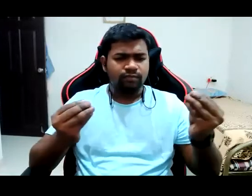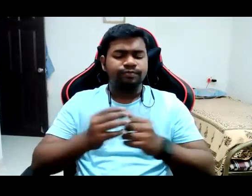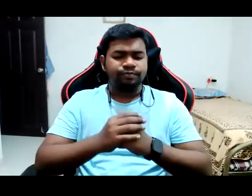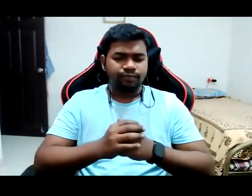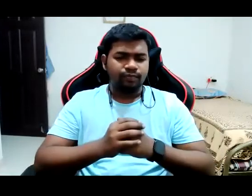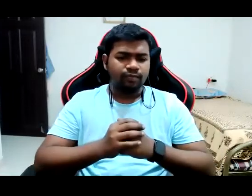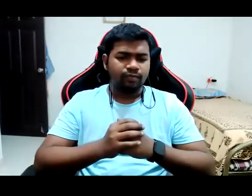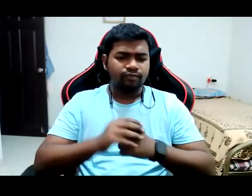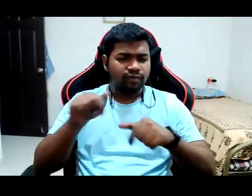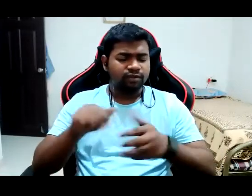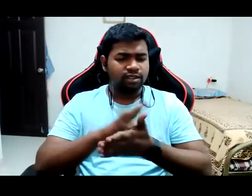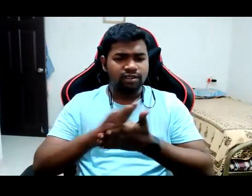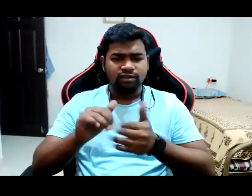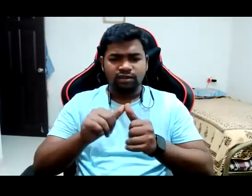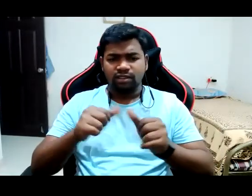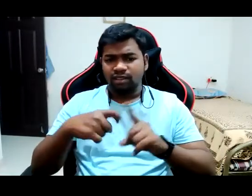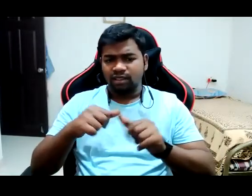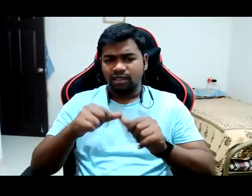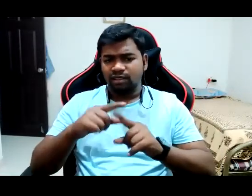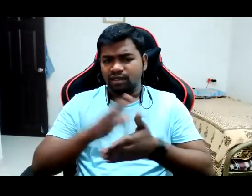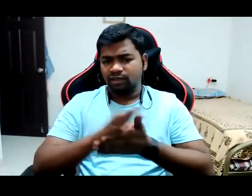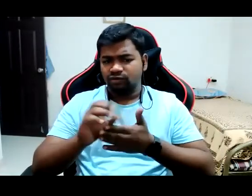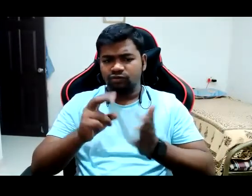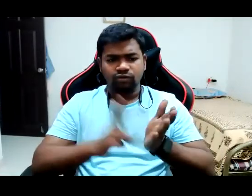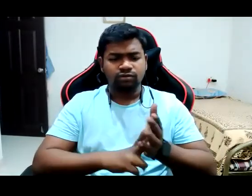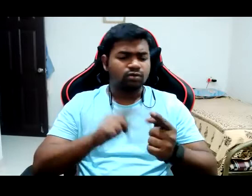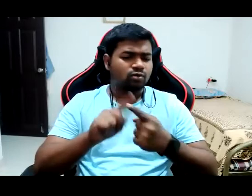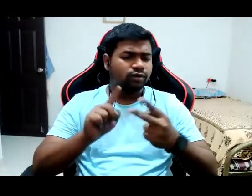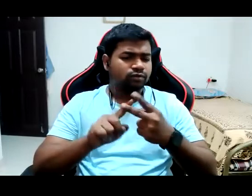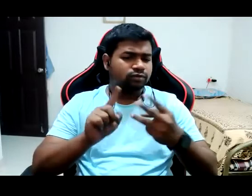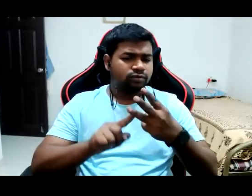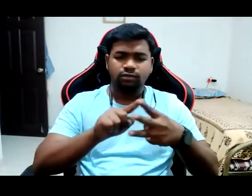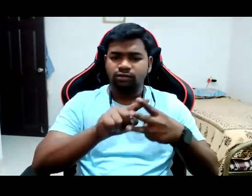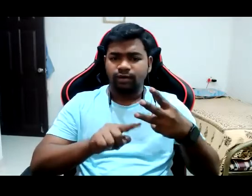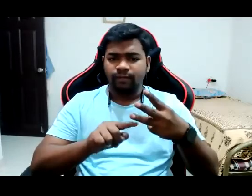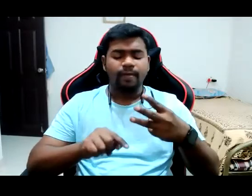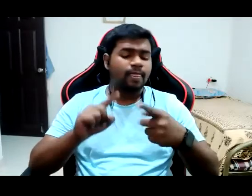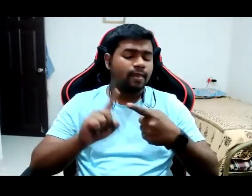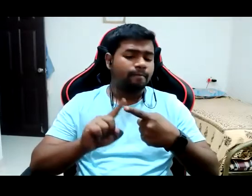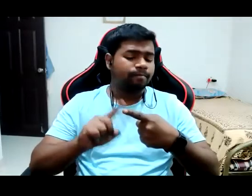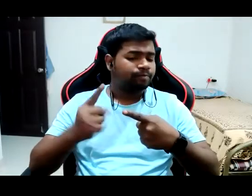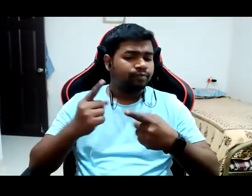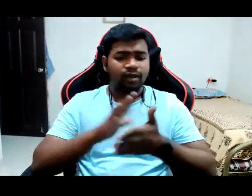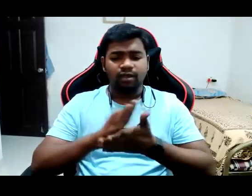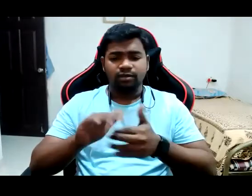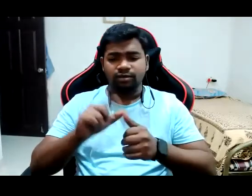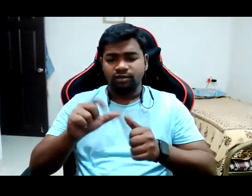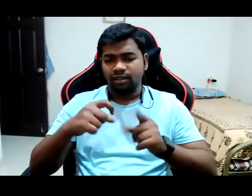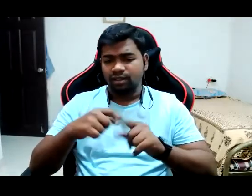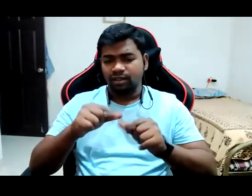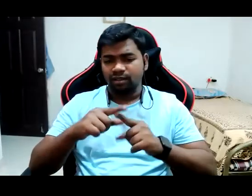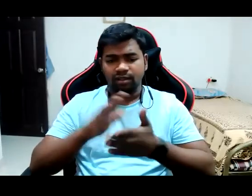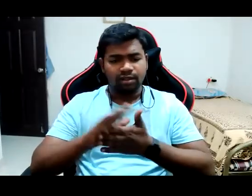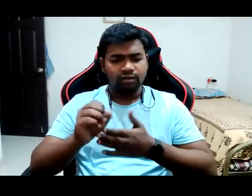that this hackathon consists of. So there are three components when I think about them, right? So the first component is the hackathon. The second component